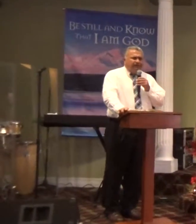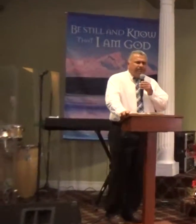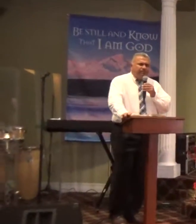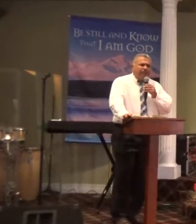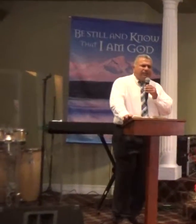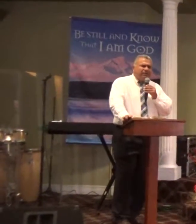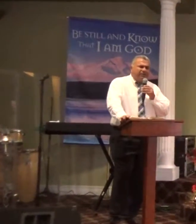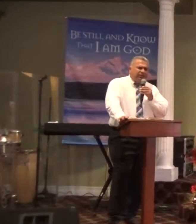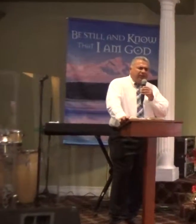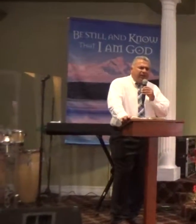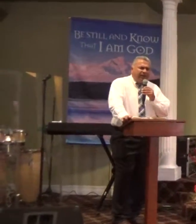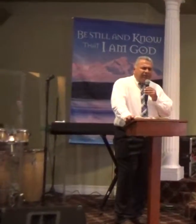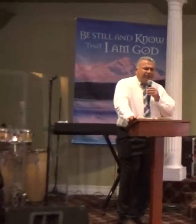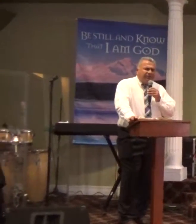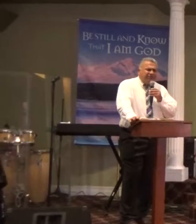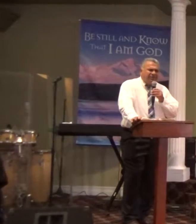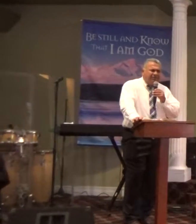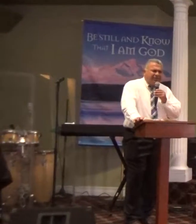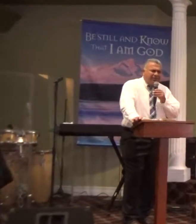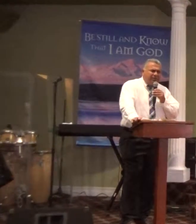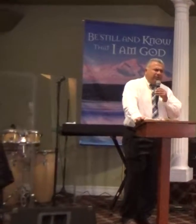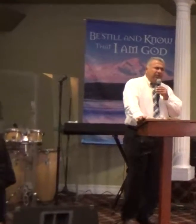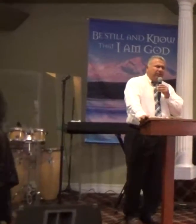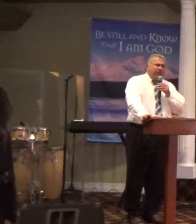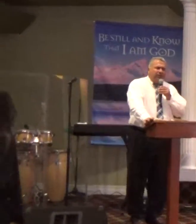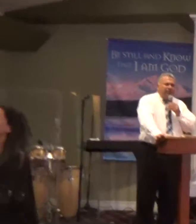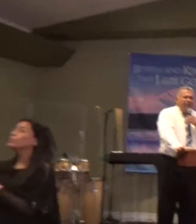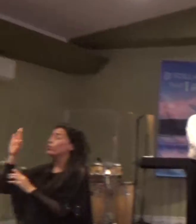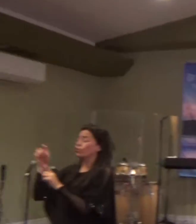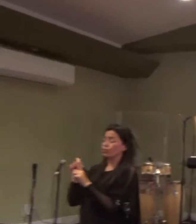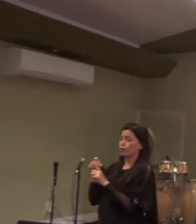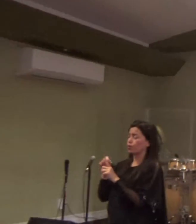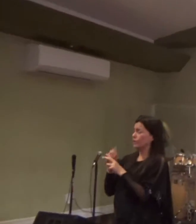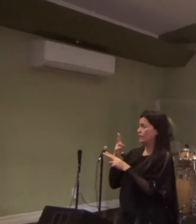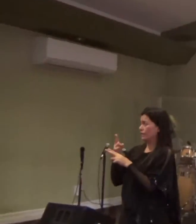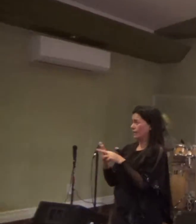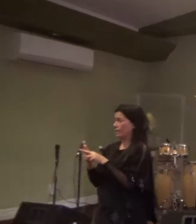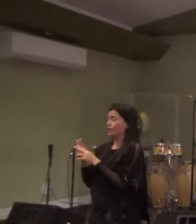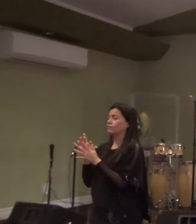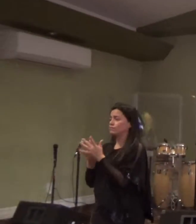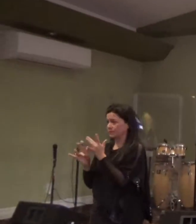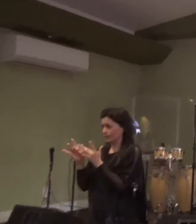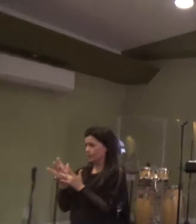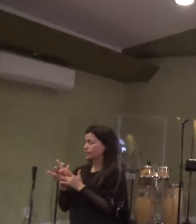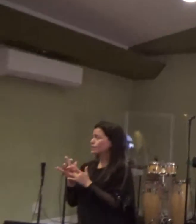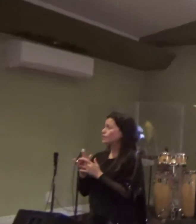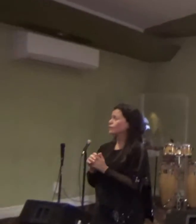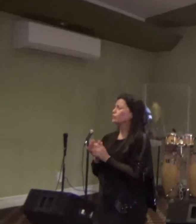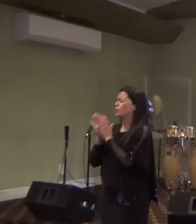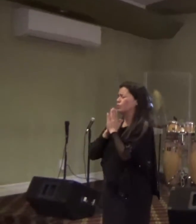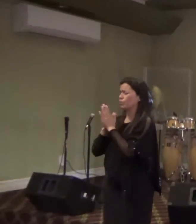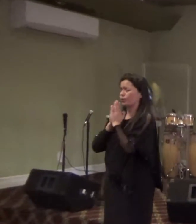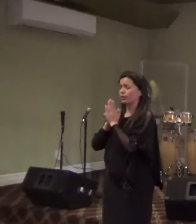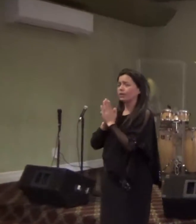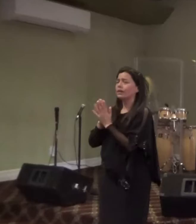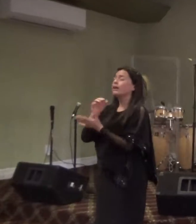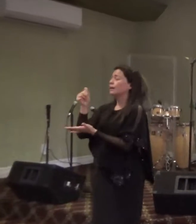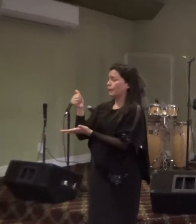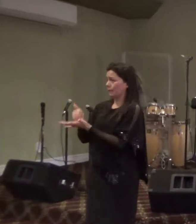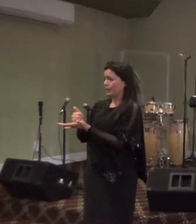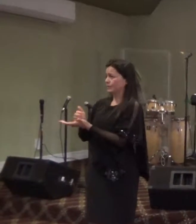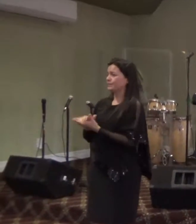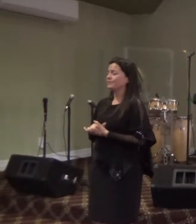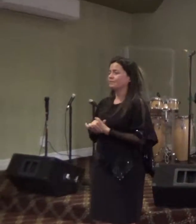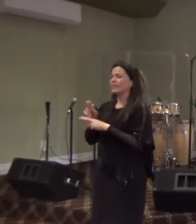heart, a nuestras vidas, to our lives, por medio de tu through palabra. your word. En el nombre de Jesús, In the name of te lo Jesus, pedimos. we ask you.